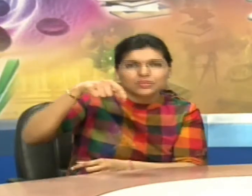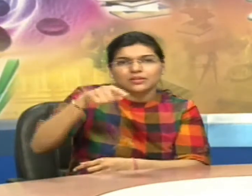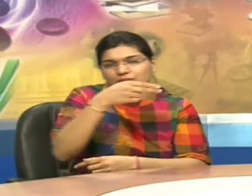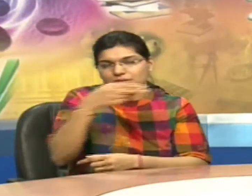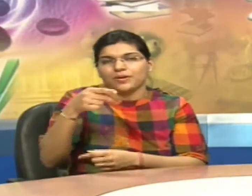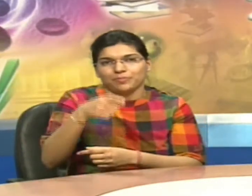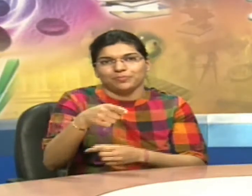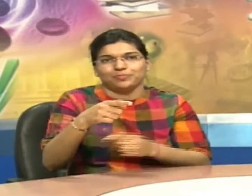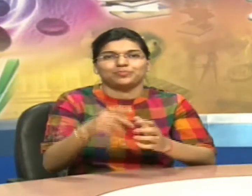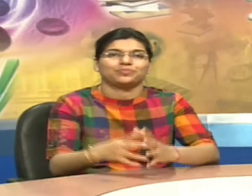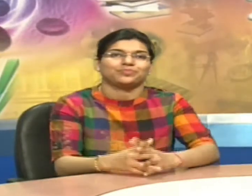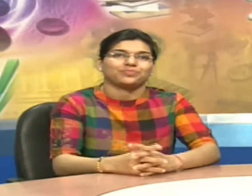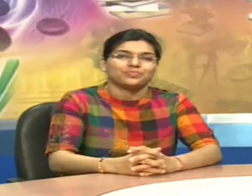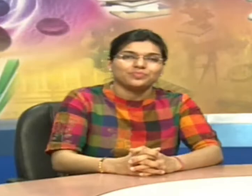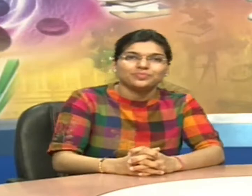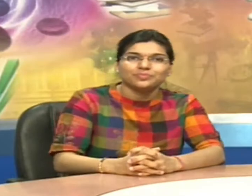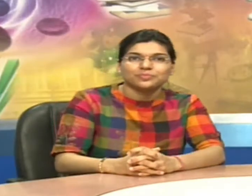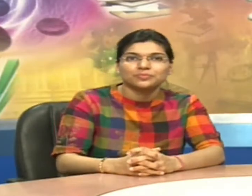walk with.